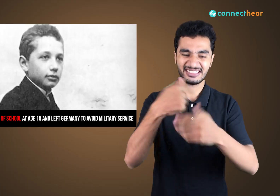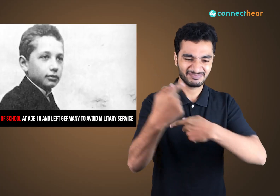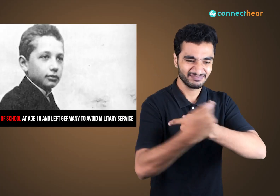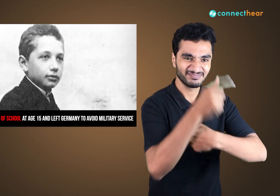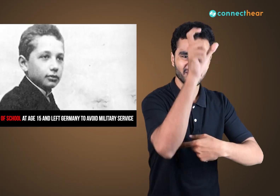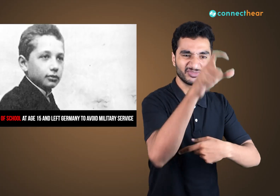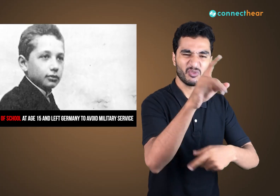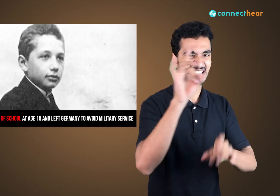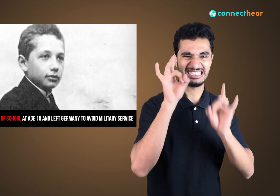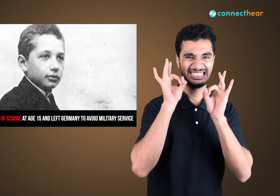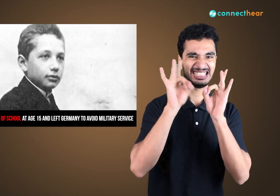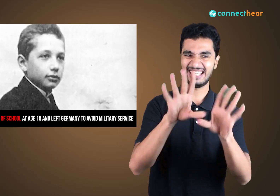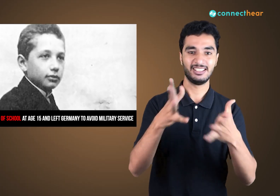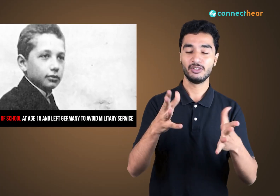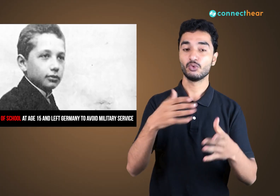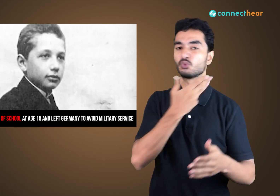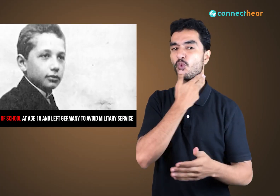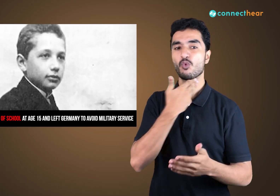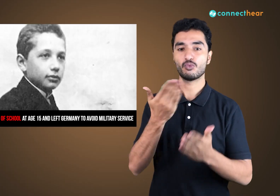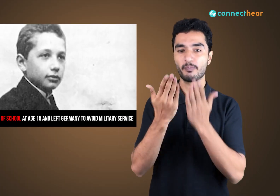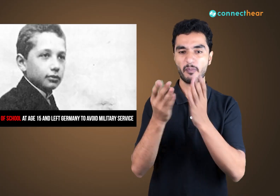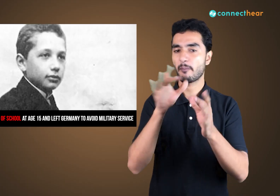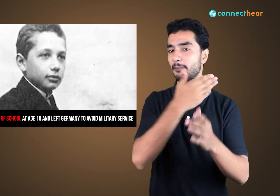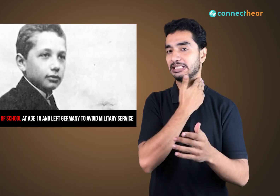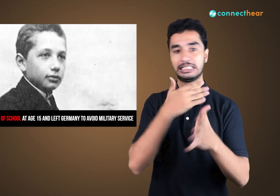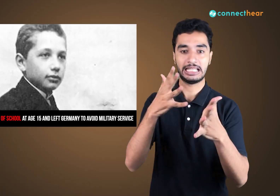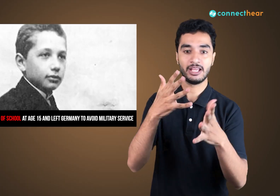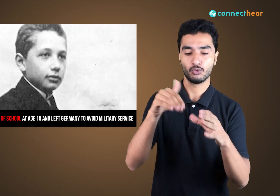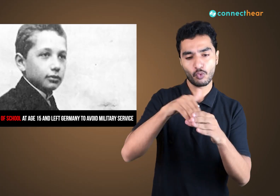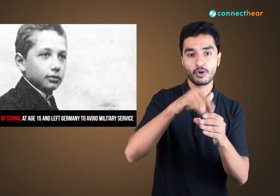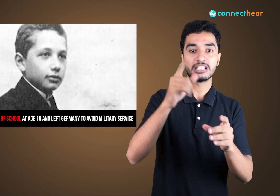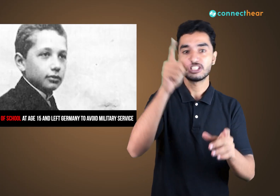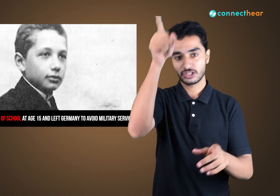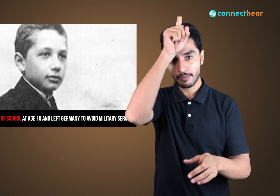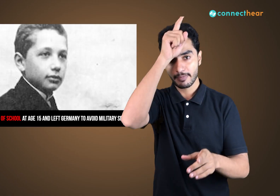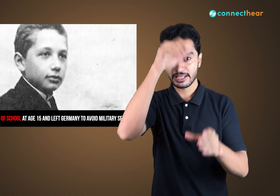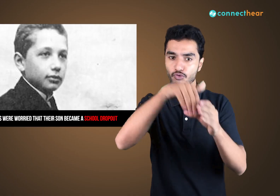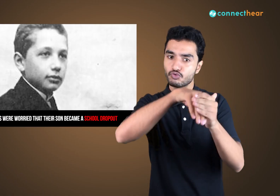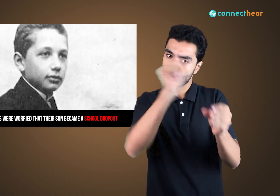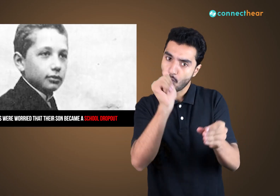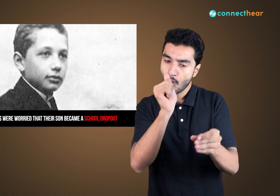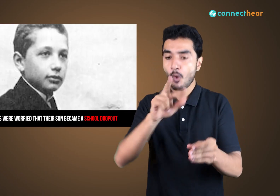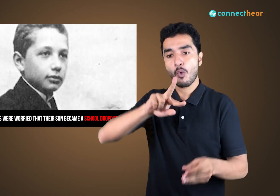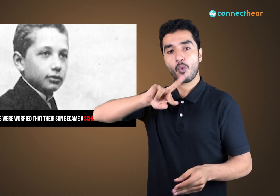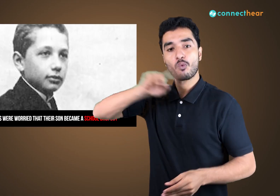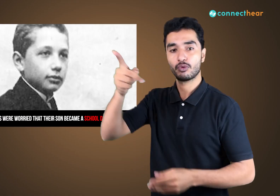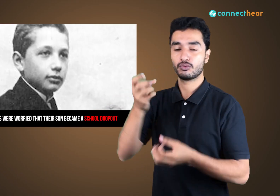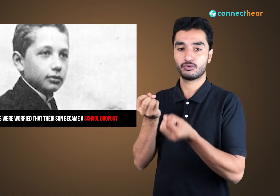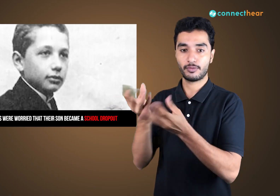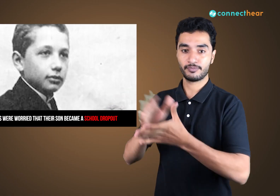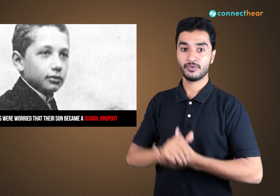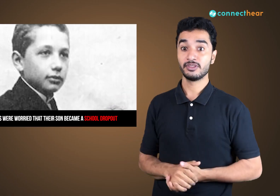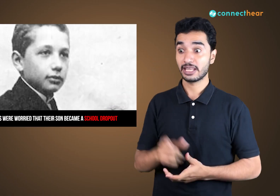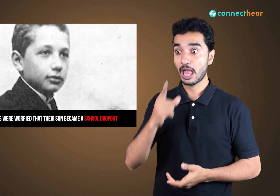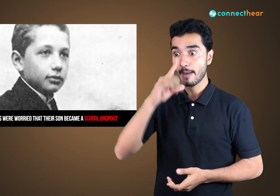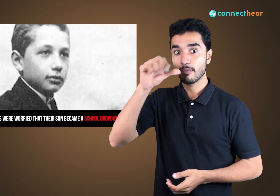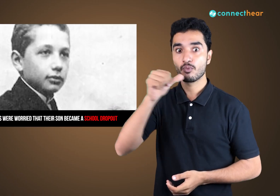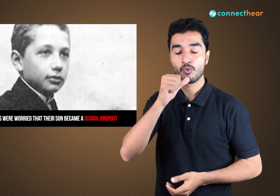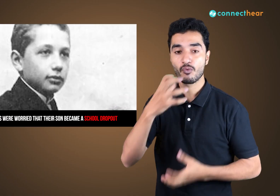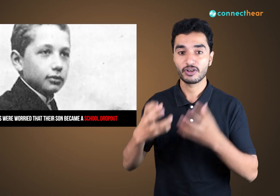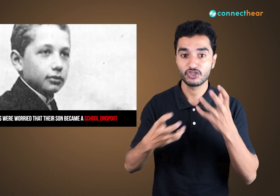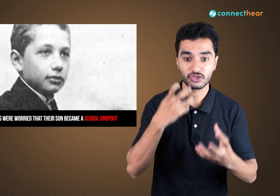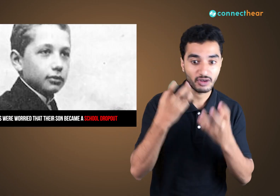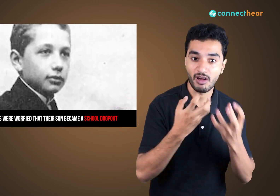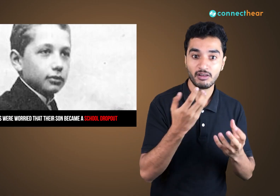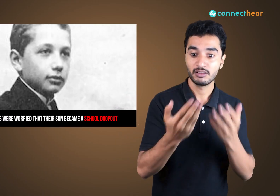of school at the age of 15 and left Germany to avoid military service. His parents were worried that their son became